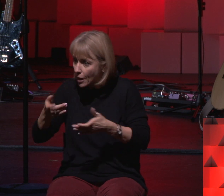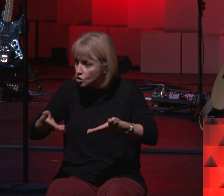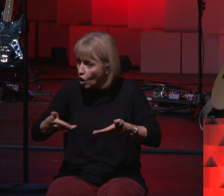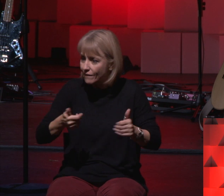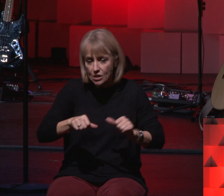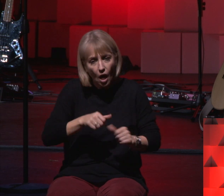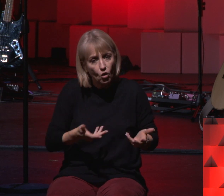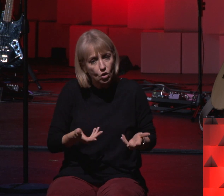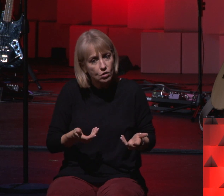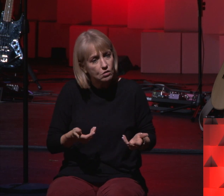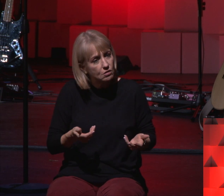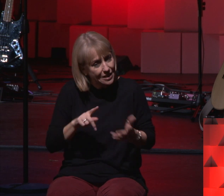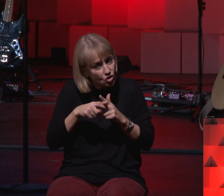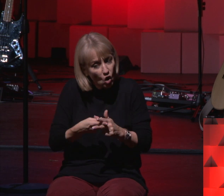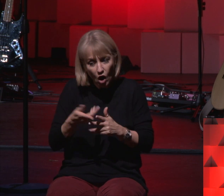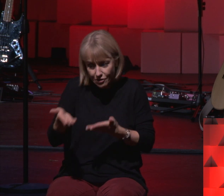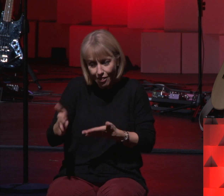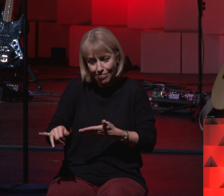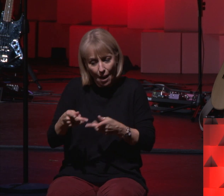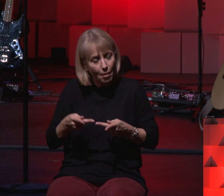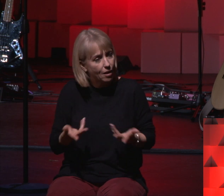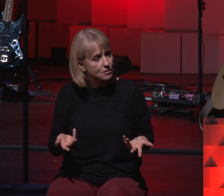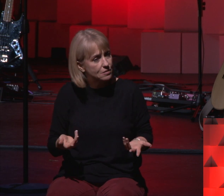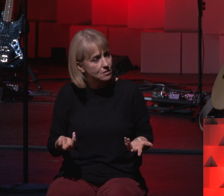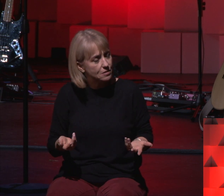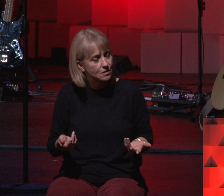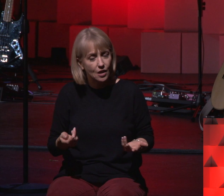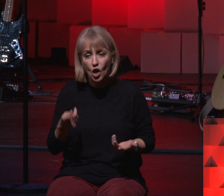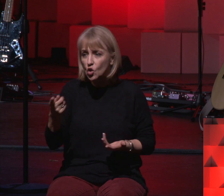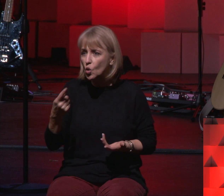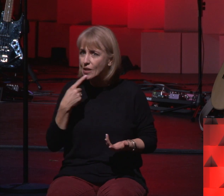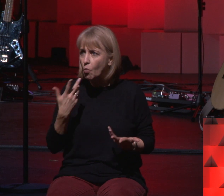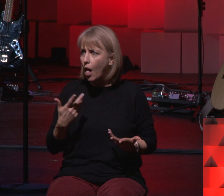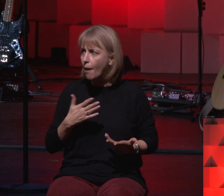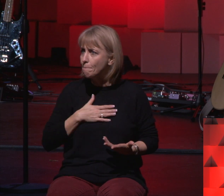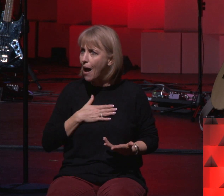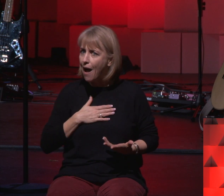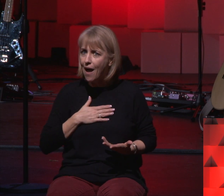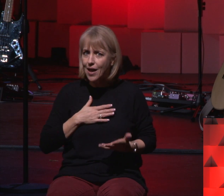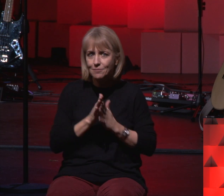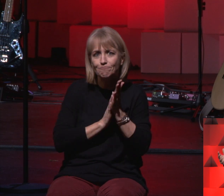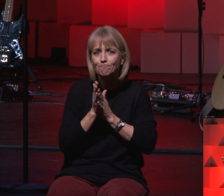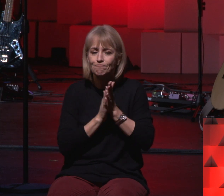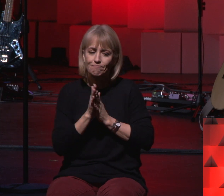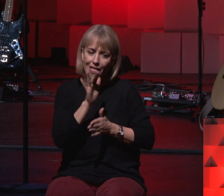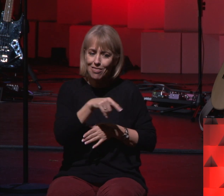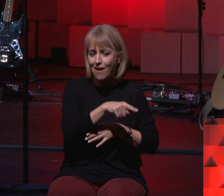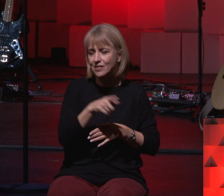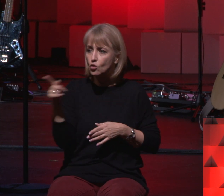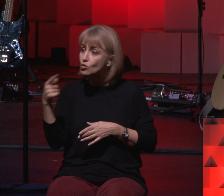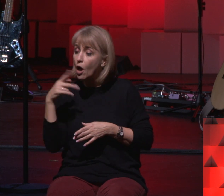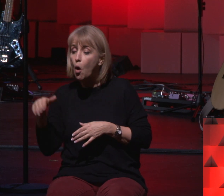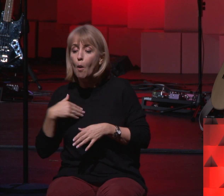But we all have different areas of passion. Some of you express that in different ways. And Dave and I were talking about it last